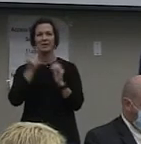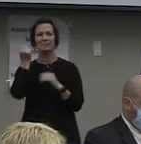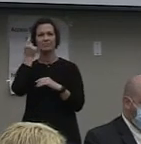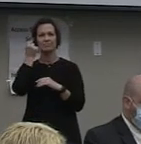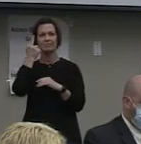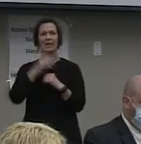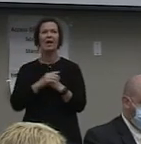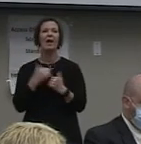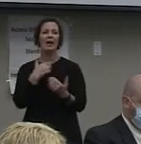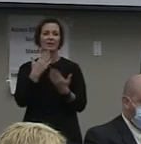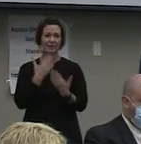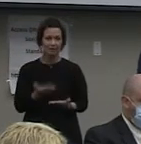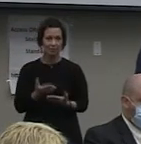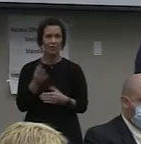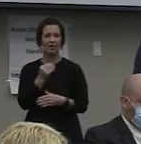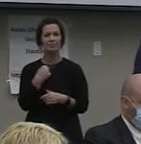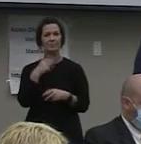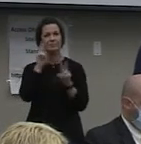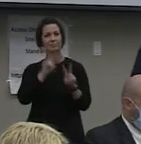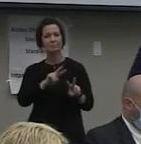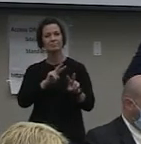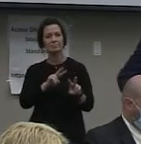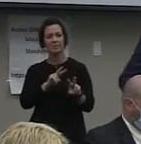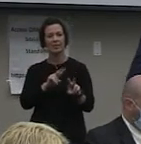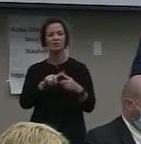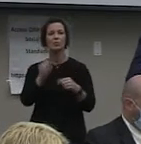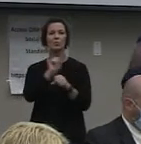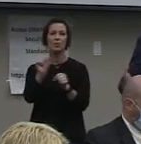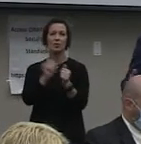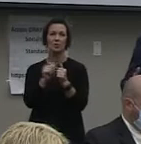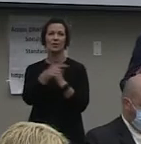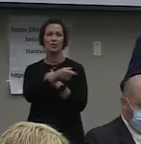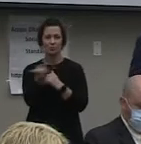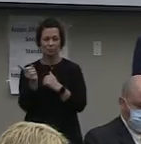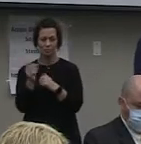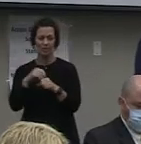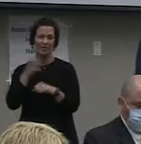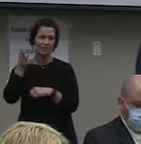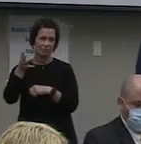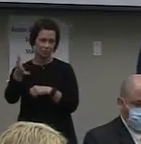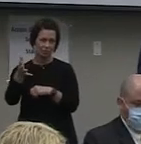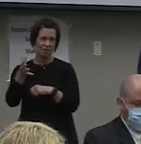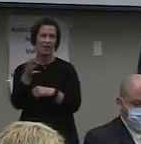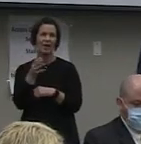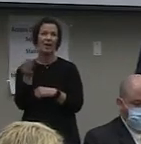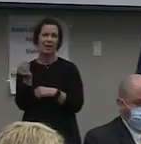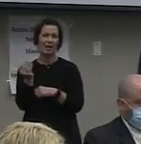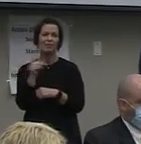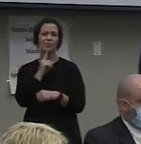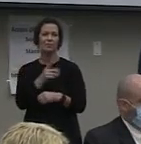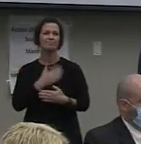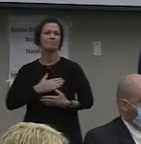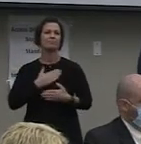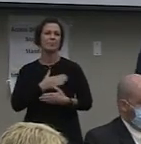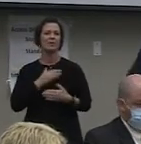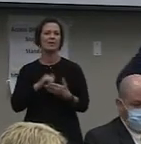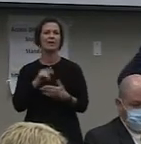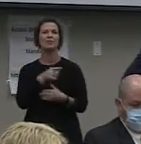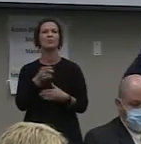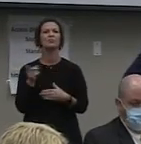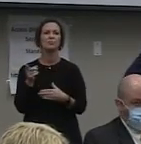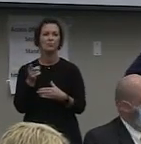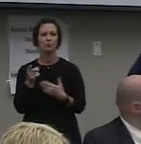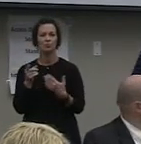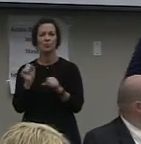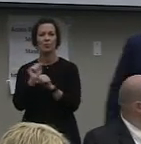thank you for that, and I look forward to working with you all in the future, and just so appreciate the work that you give to children across